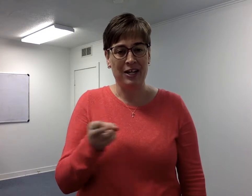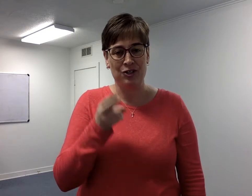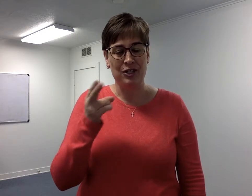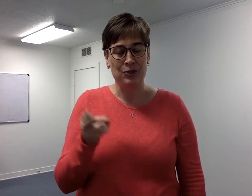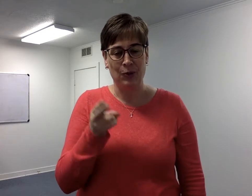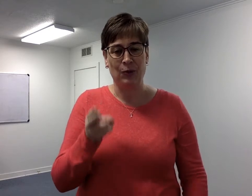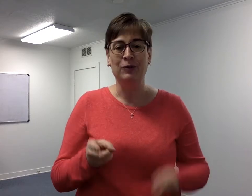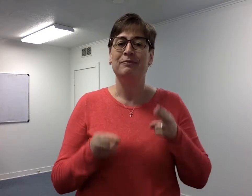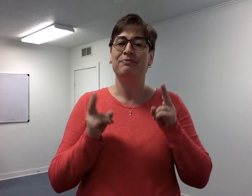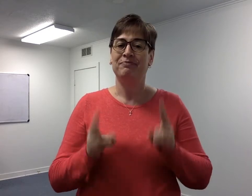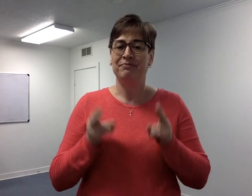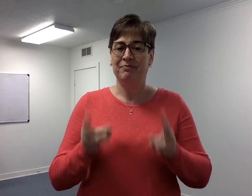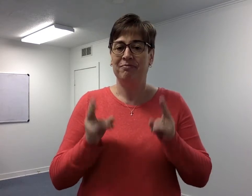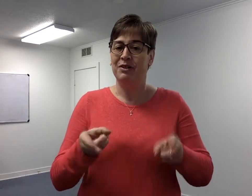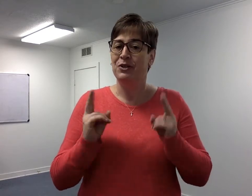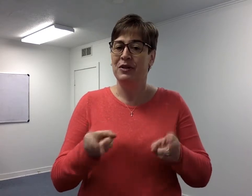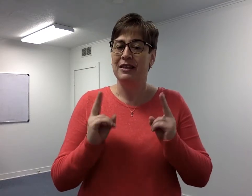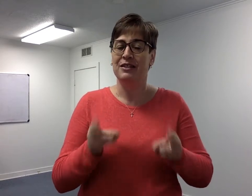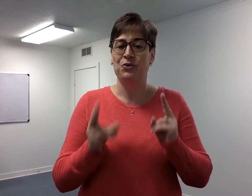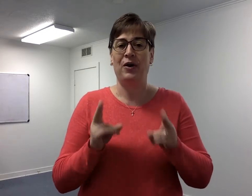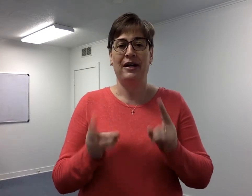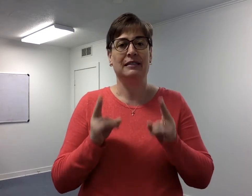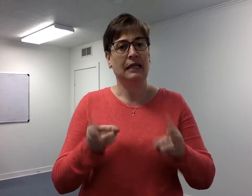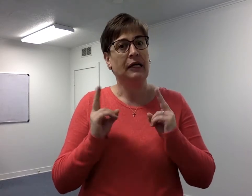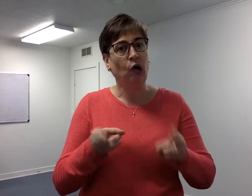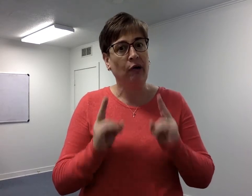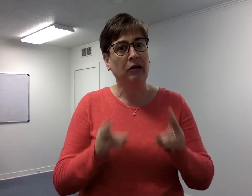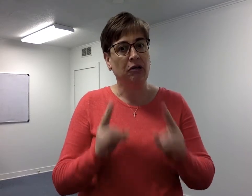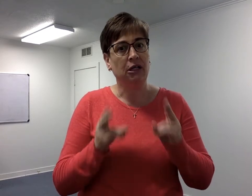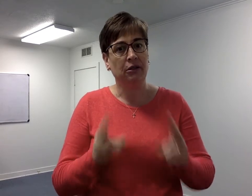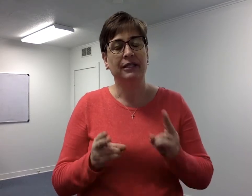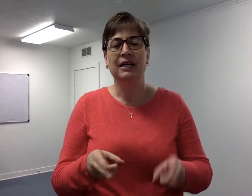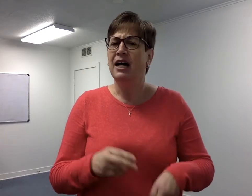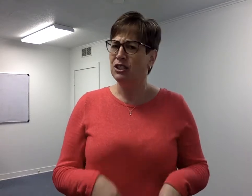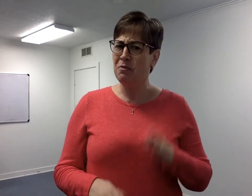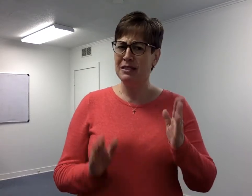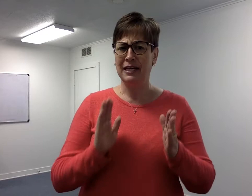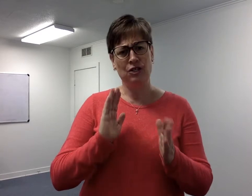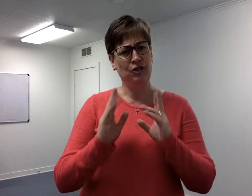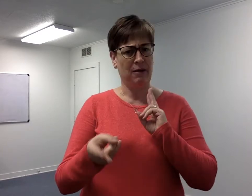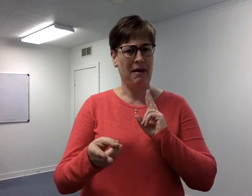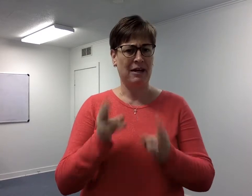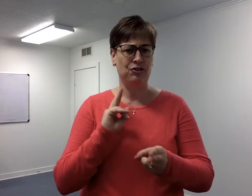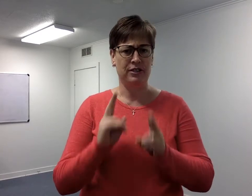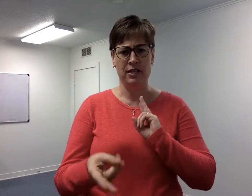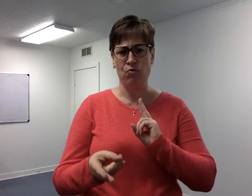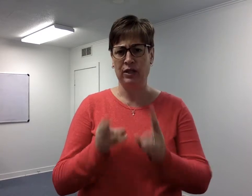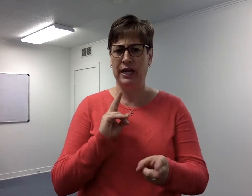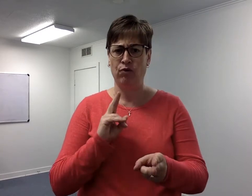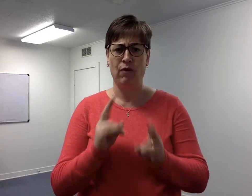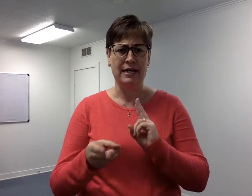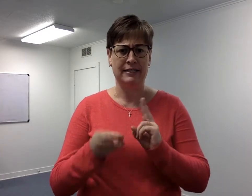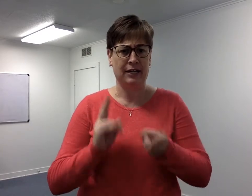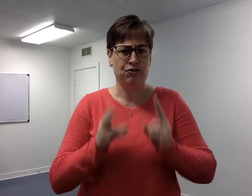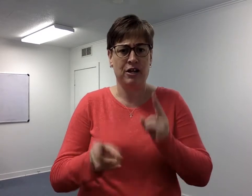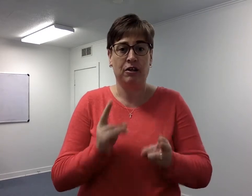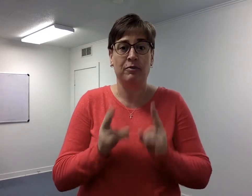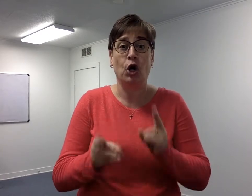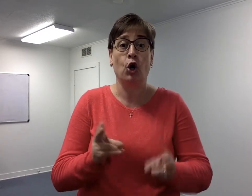in a circle, but doing it this way is like, hurry, hurry, hurry. It's almost like you can imagine someone like racing. You're telling them to